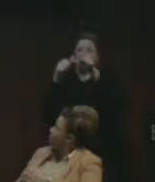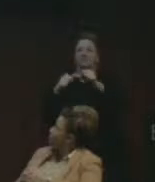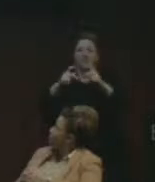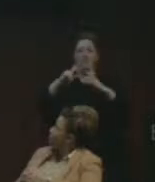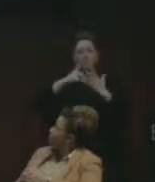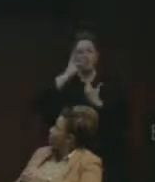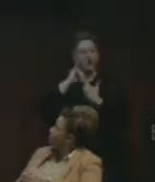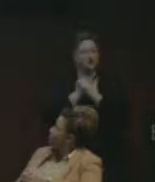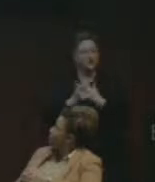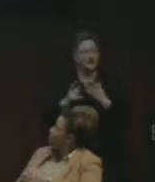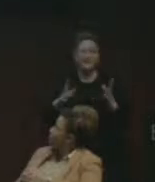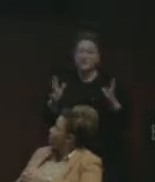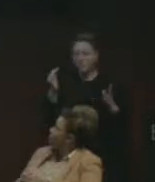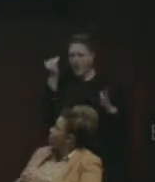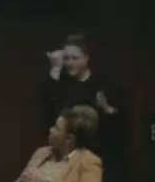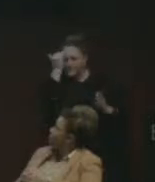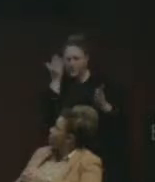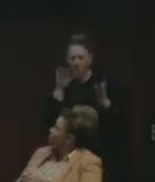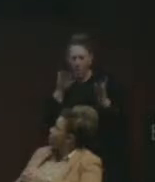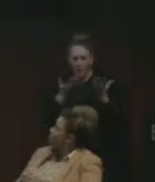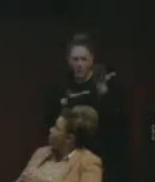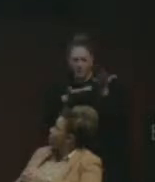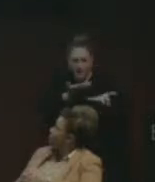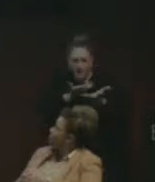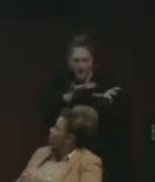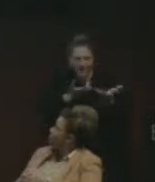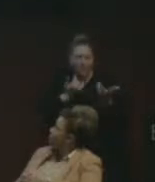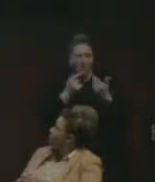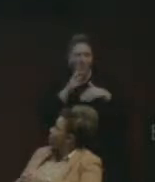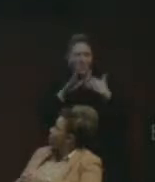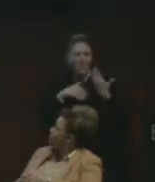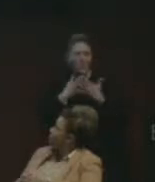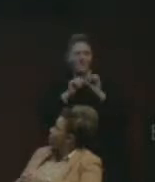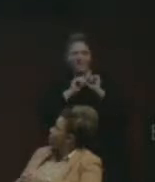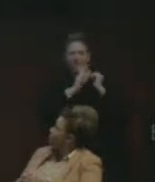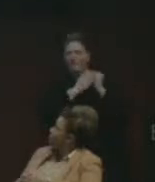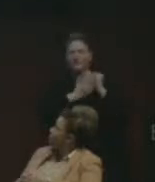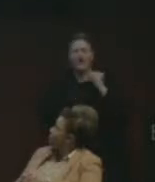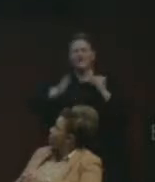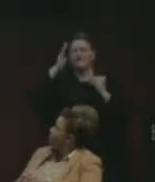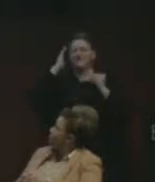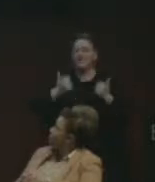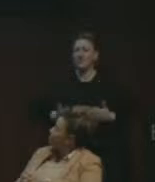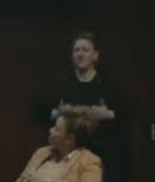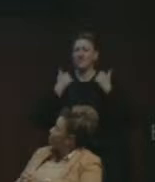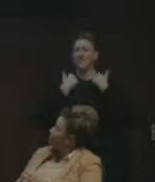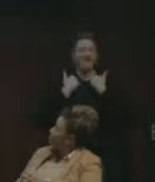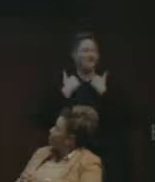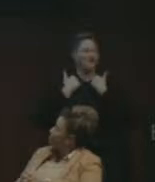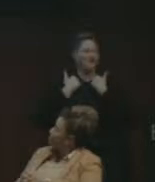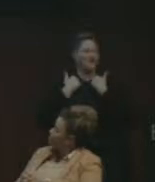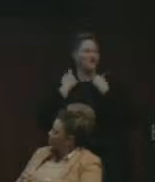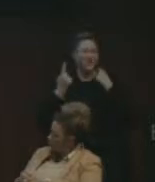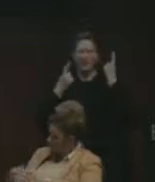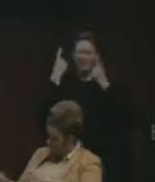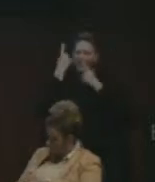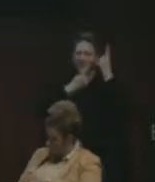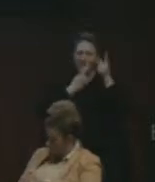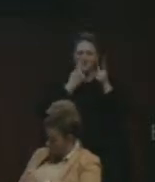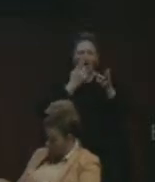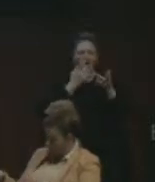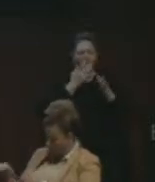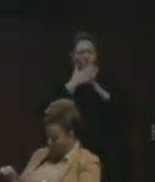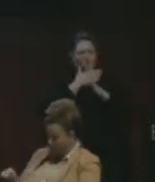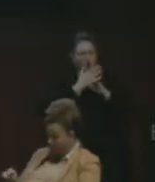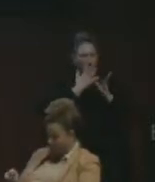she said, you need to get to know someone in a way that you would like to carry to the end of your life, basically. And when we think about thought partners and